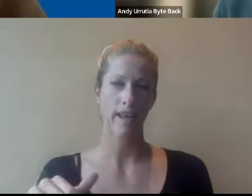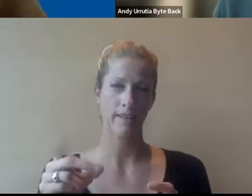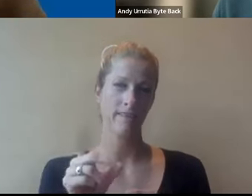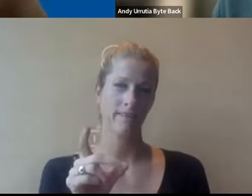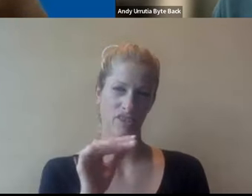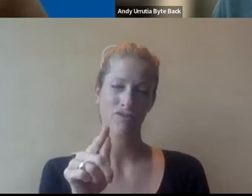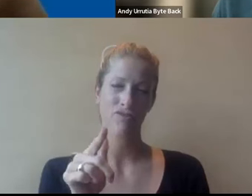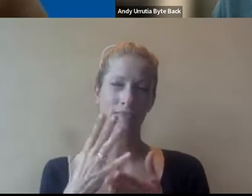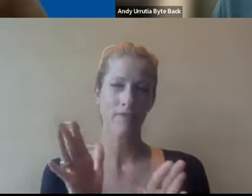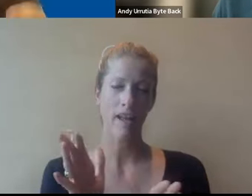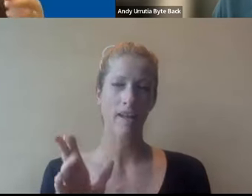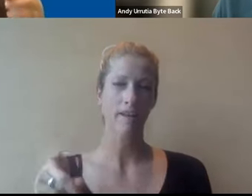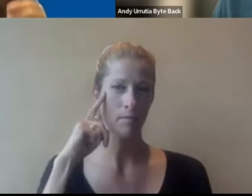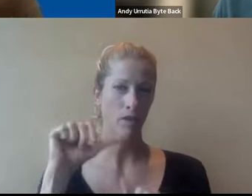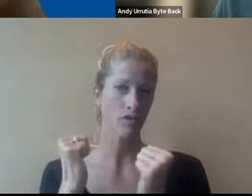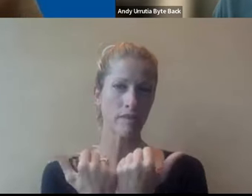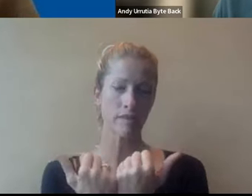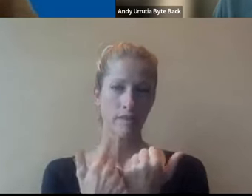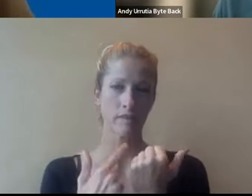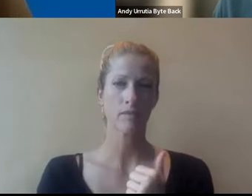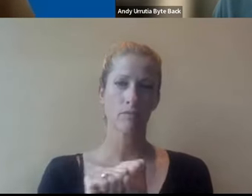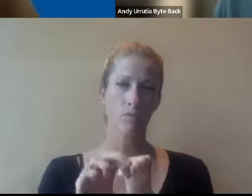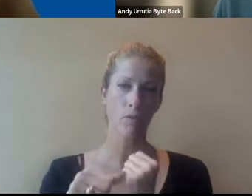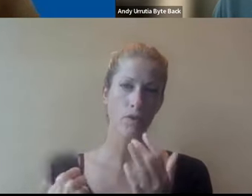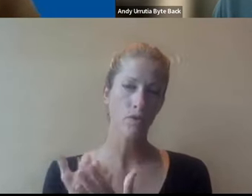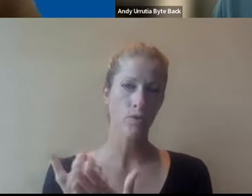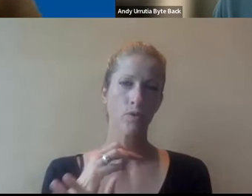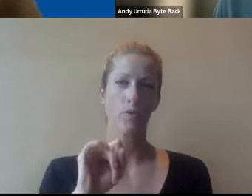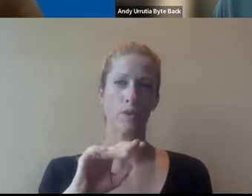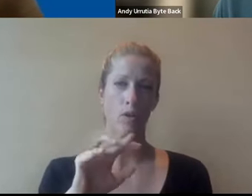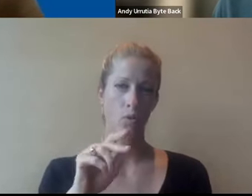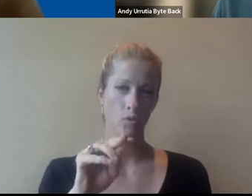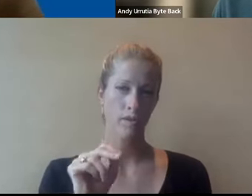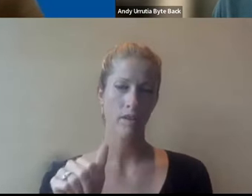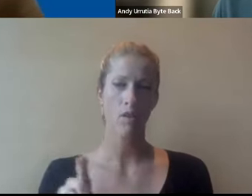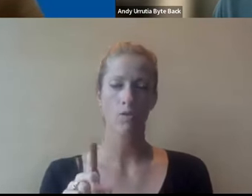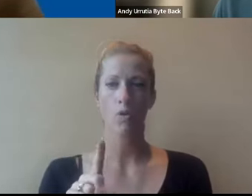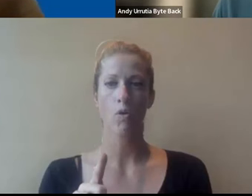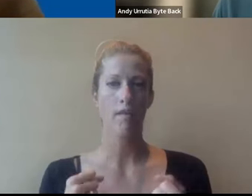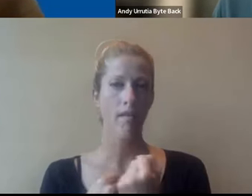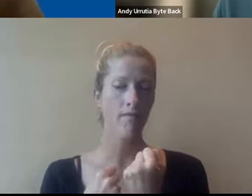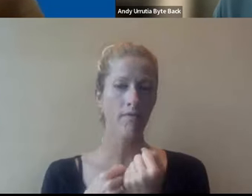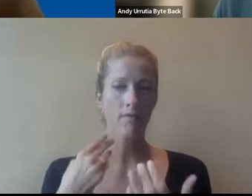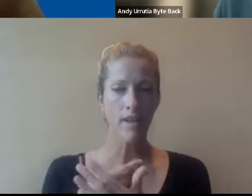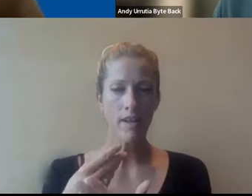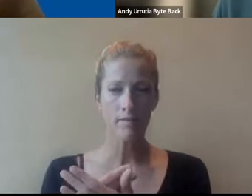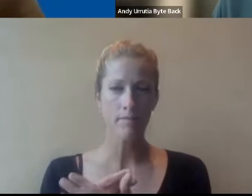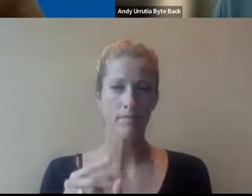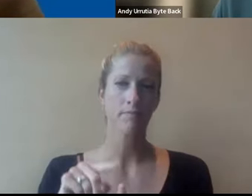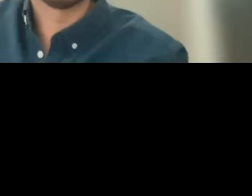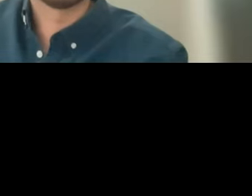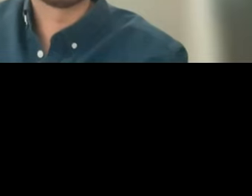like I mentioned, government agencies play a vital role in promoting digital inclusion. They can allocate funding, they can